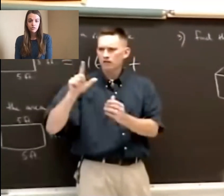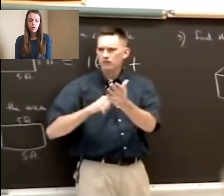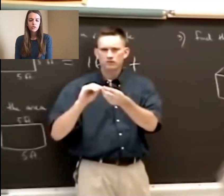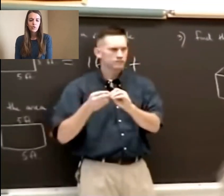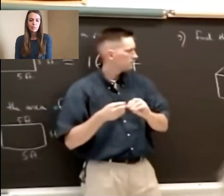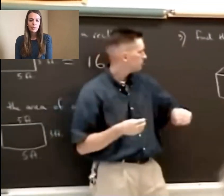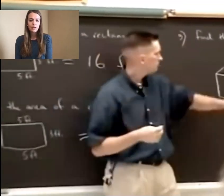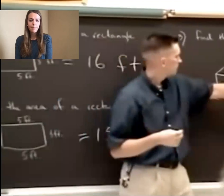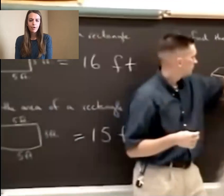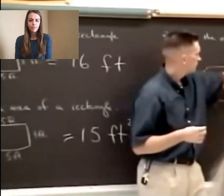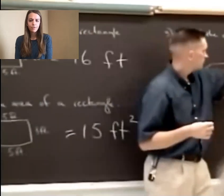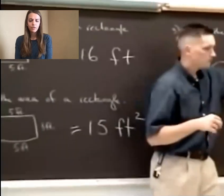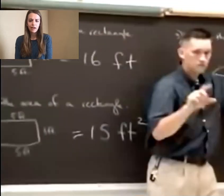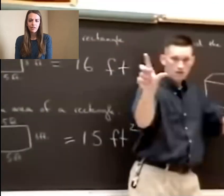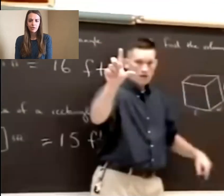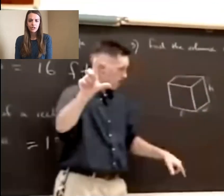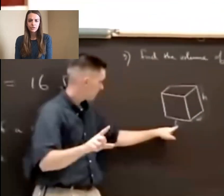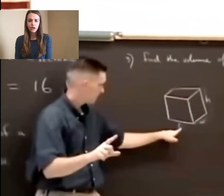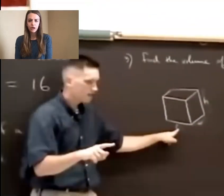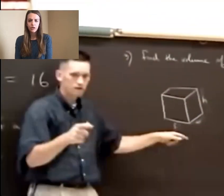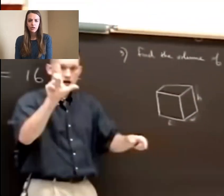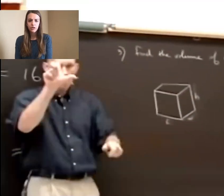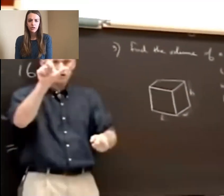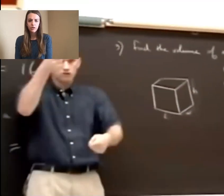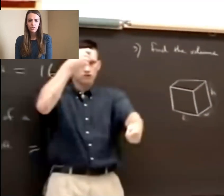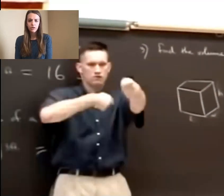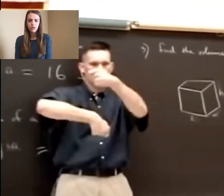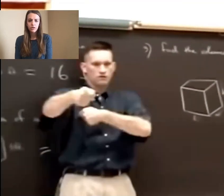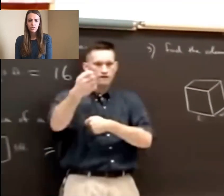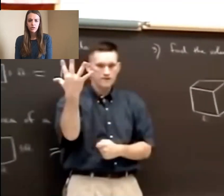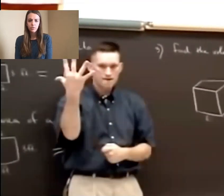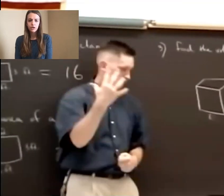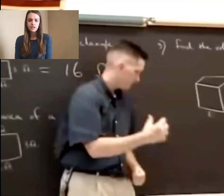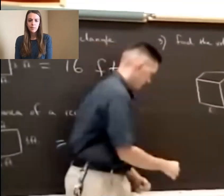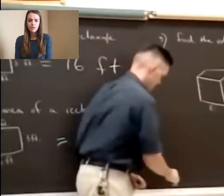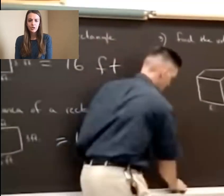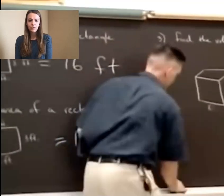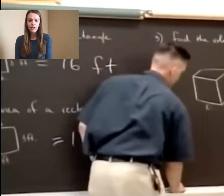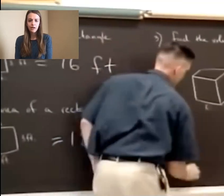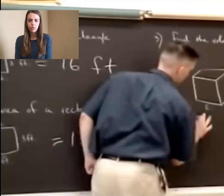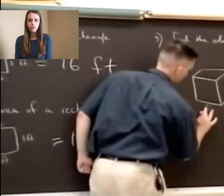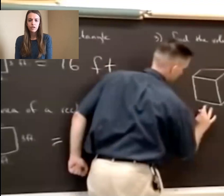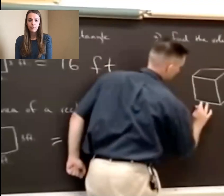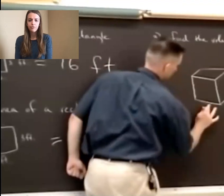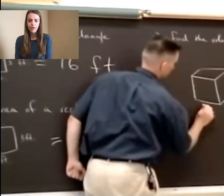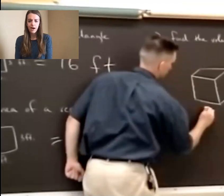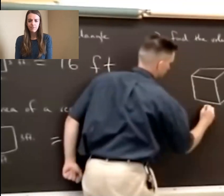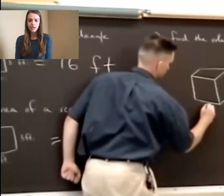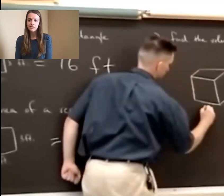So what's going to be the number for the length that we're going to use here? We're going to substitute that L with the number 5 because that's